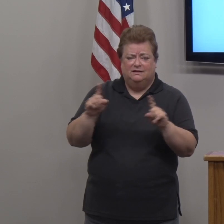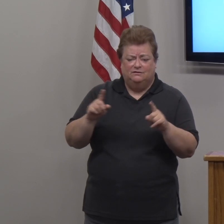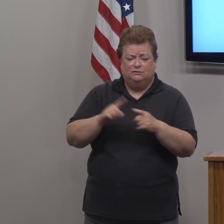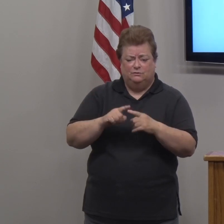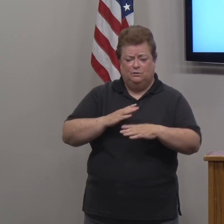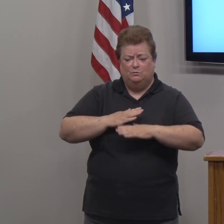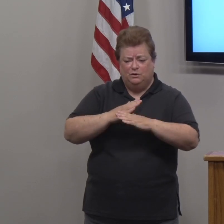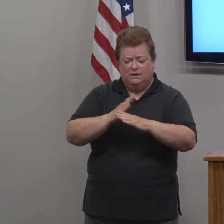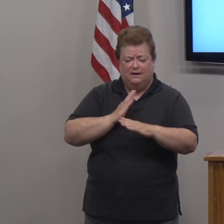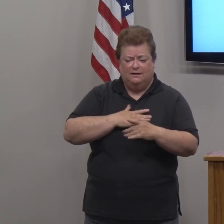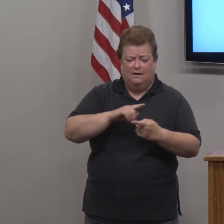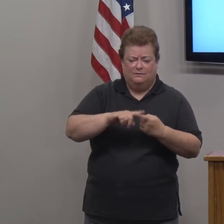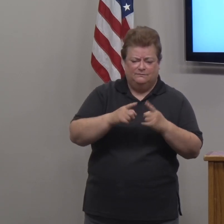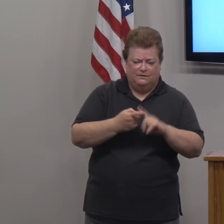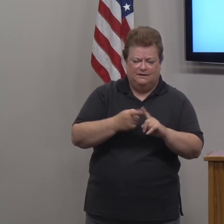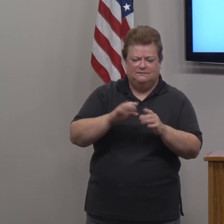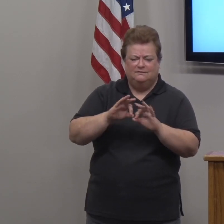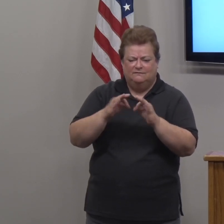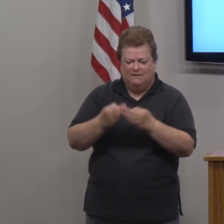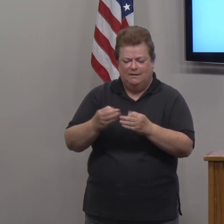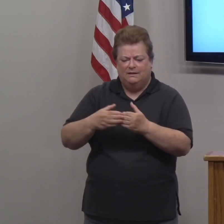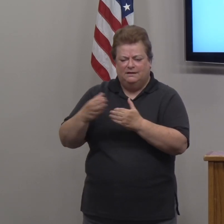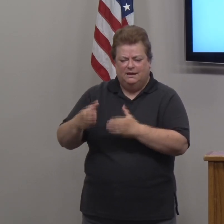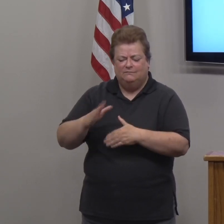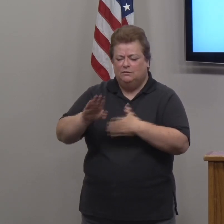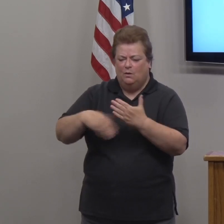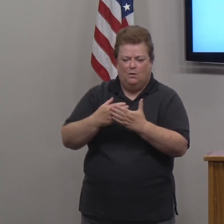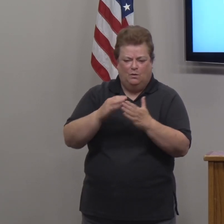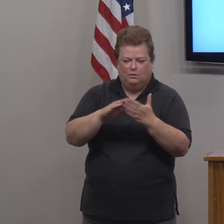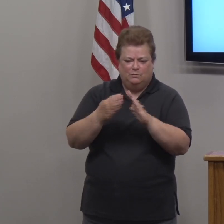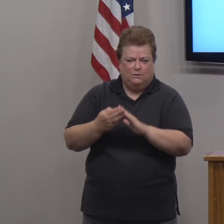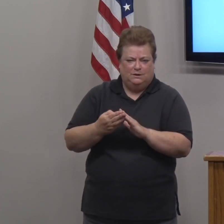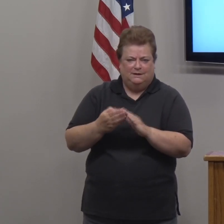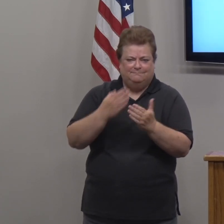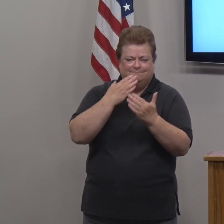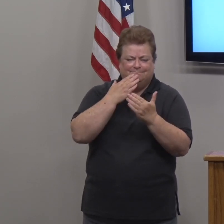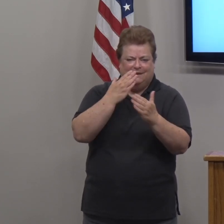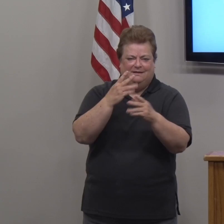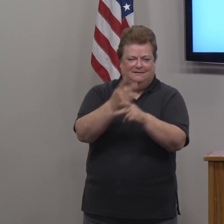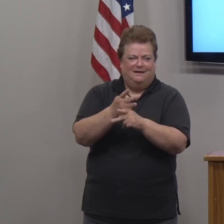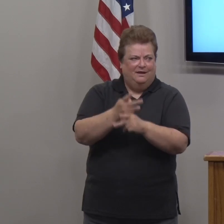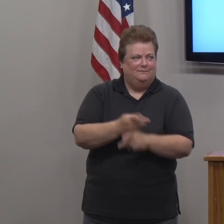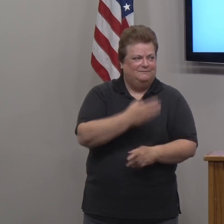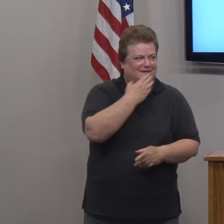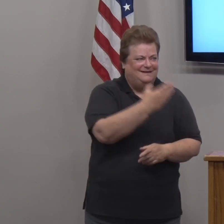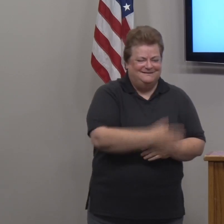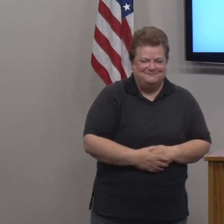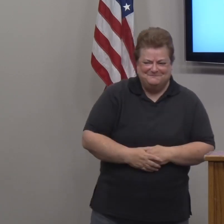protect our friends, family, neighbors, and this entire community. Take care.